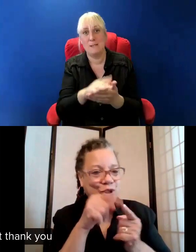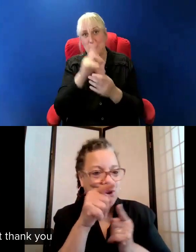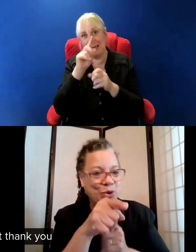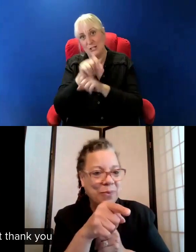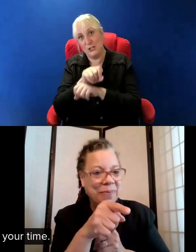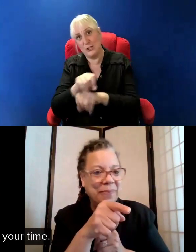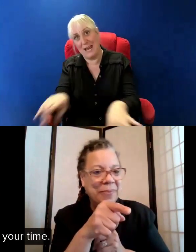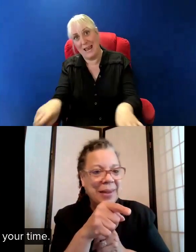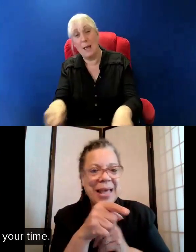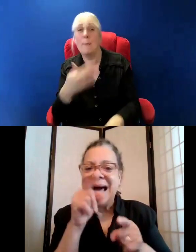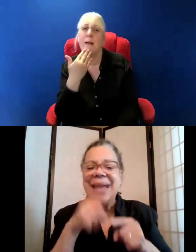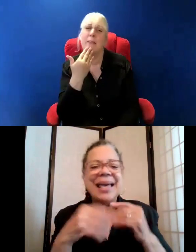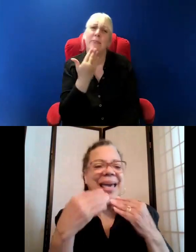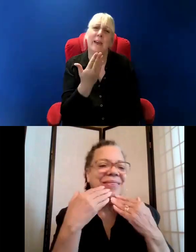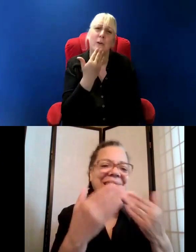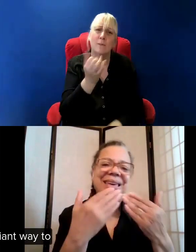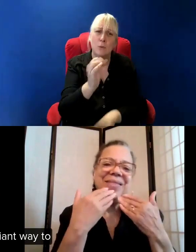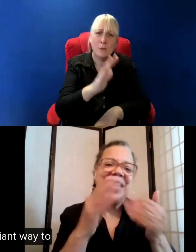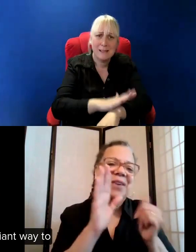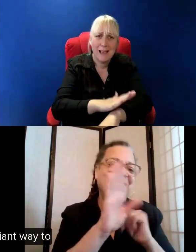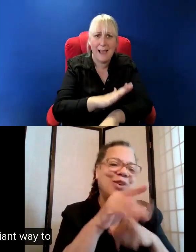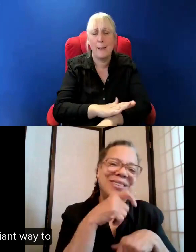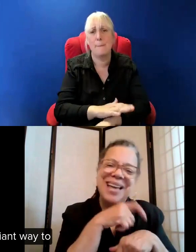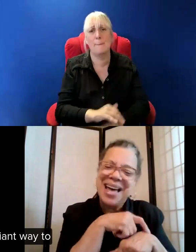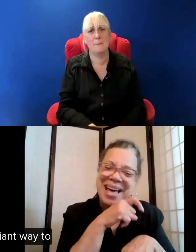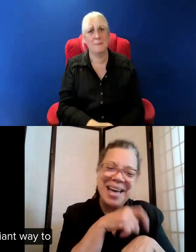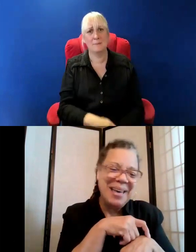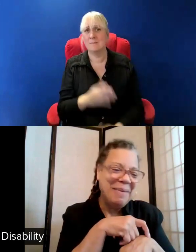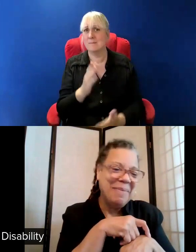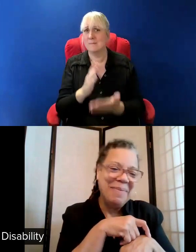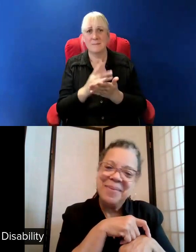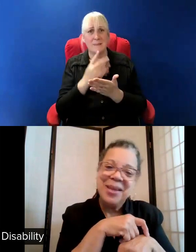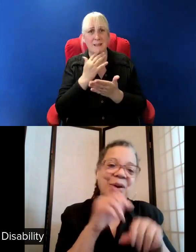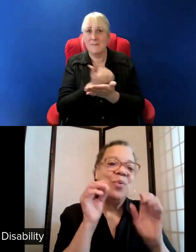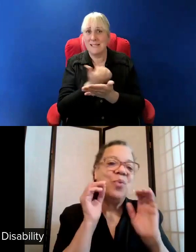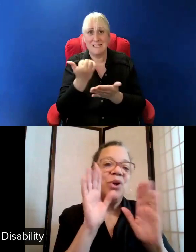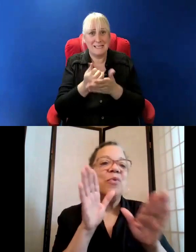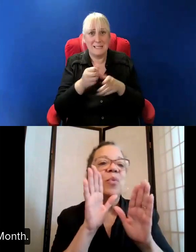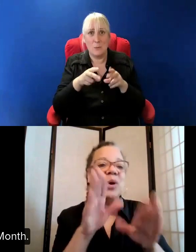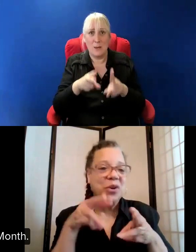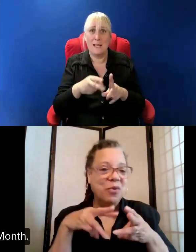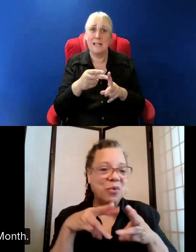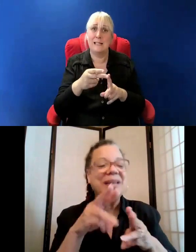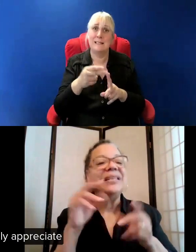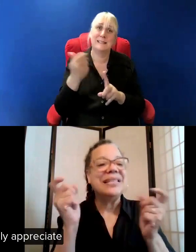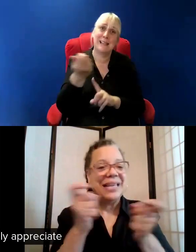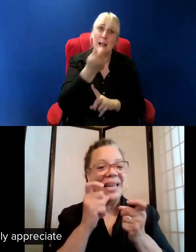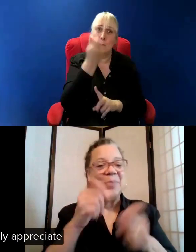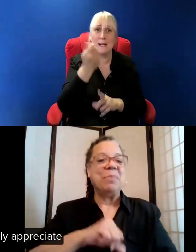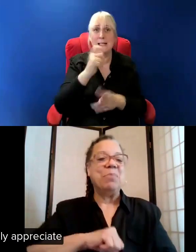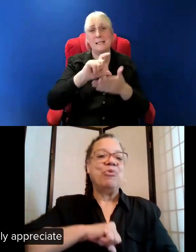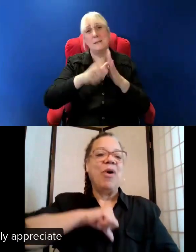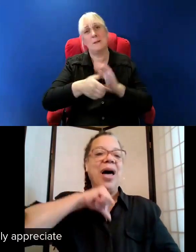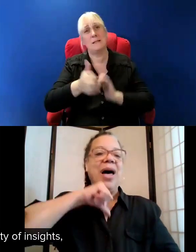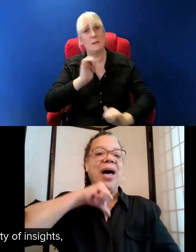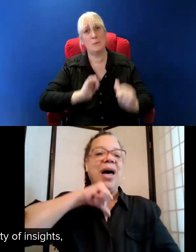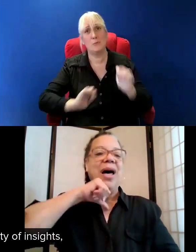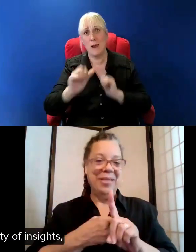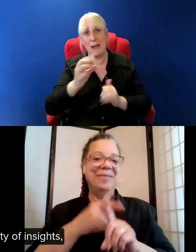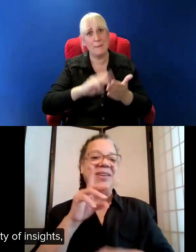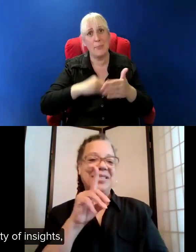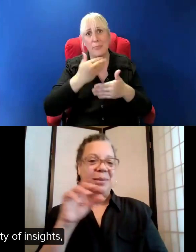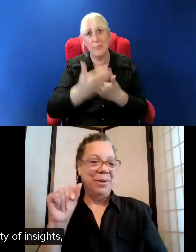I cannot thank you enough for your time. What a brilliant way to celebrate Disability Pride Month. And I just really appreciate